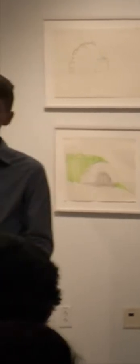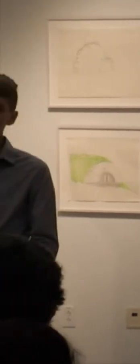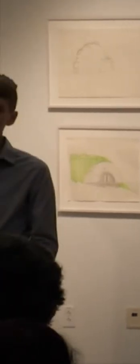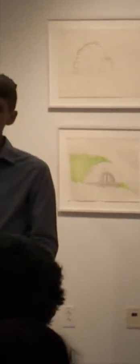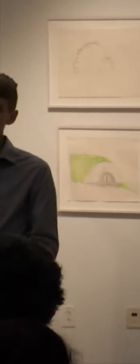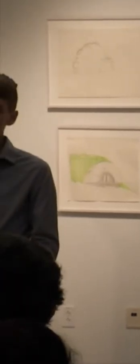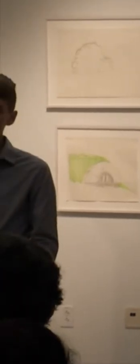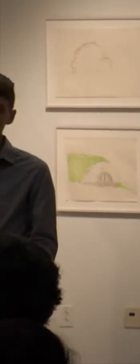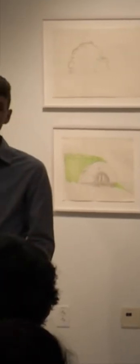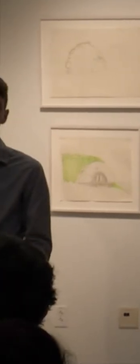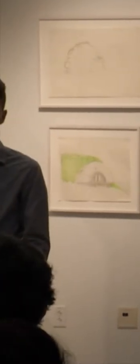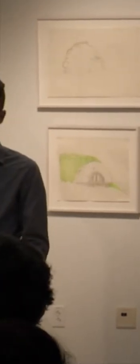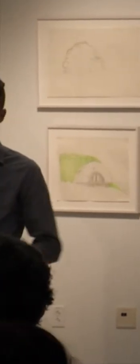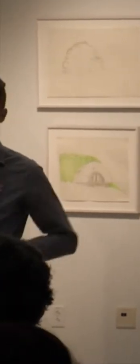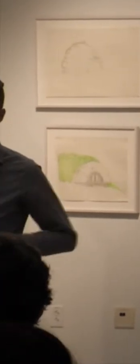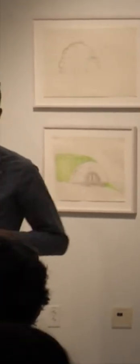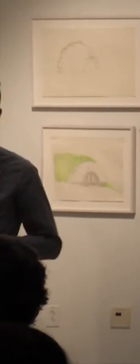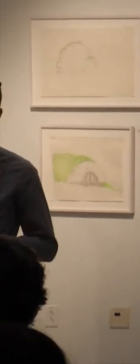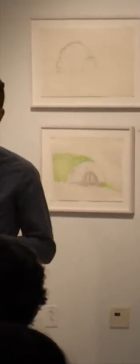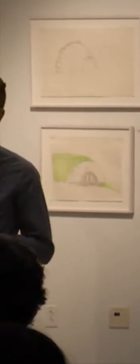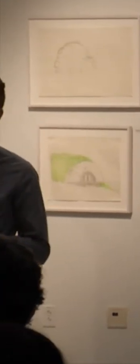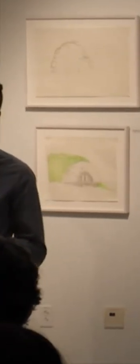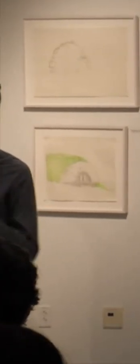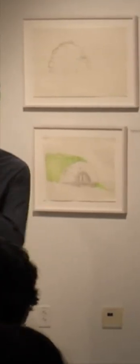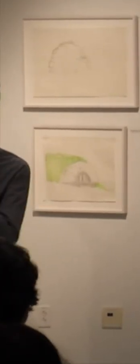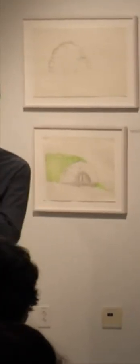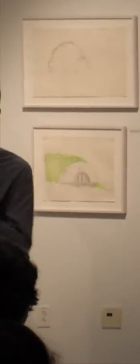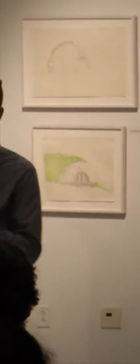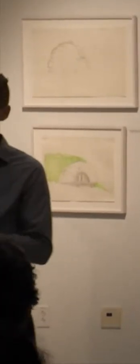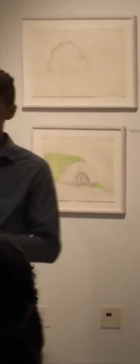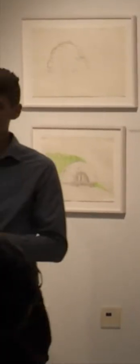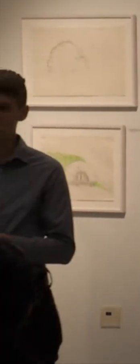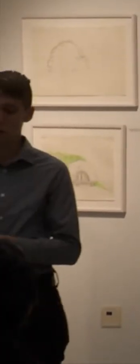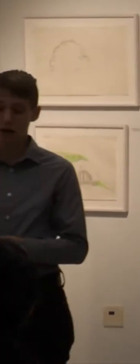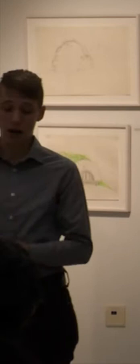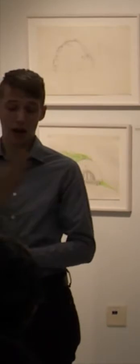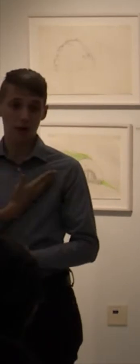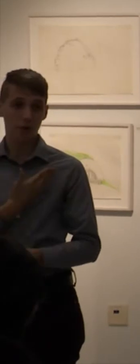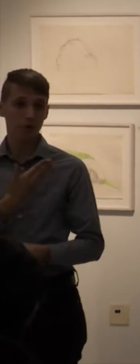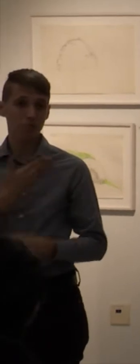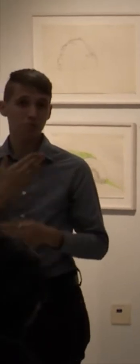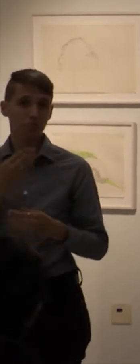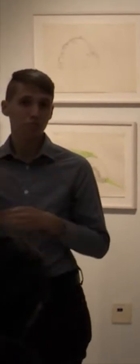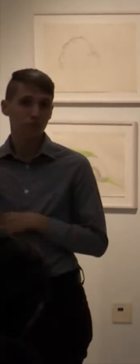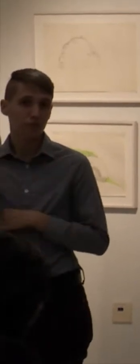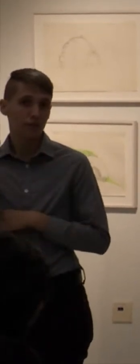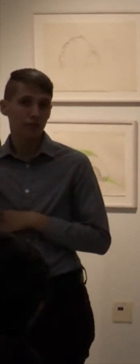very much appreciating his support for our lecture series.